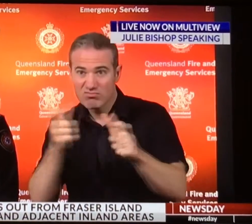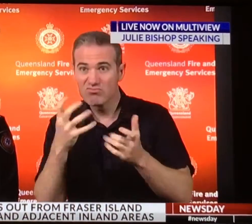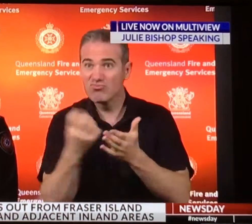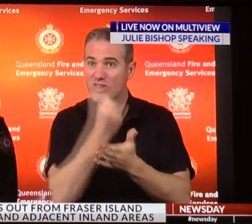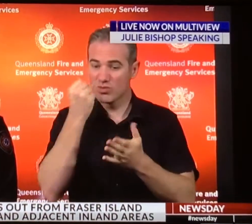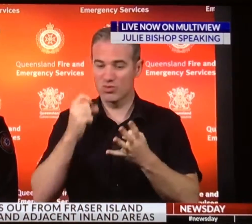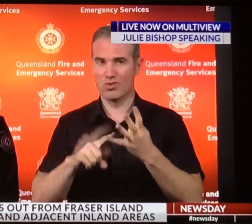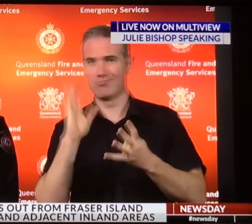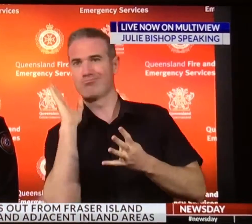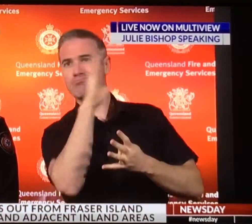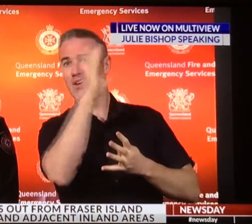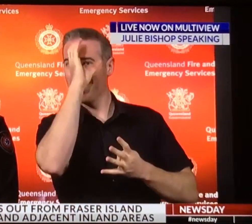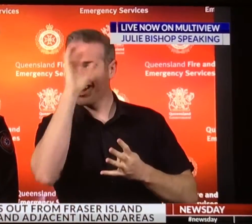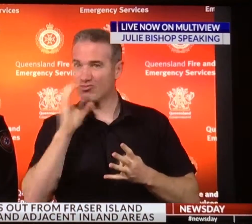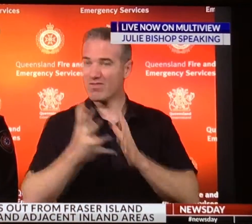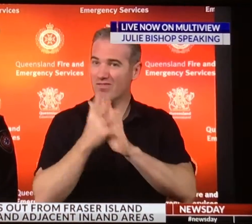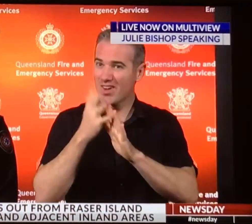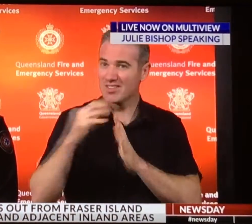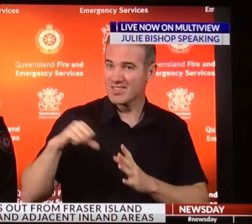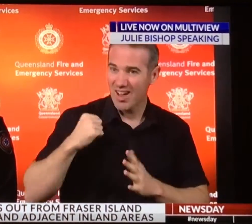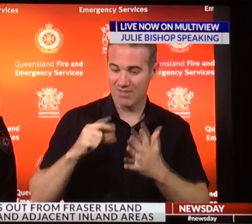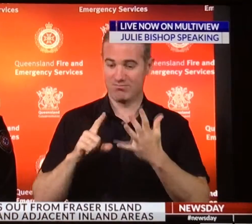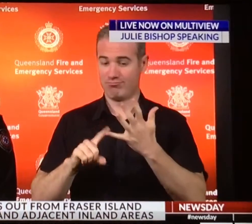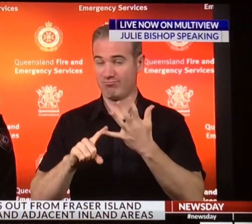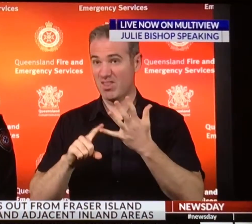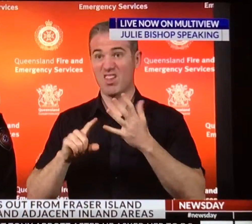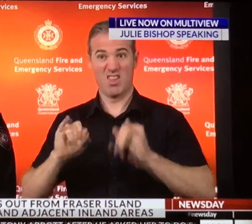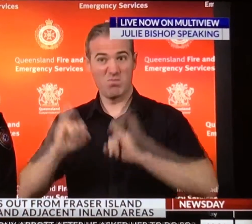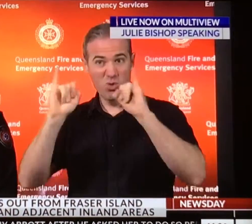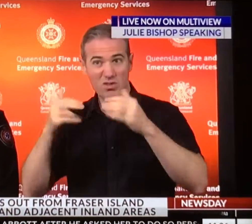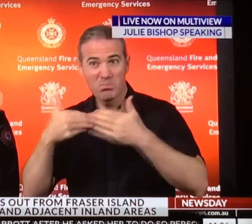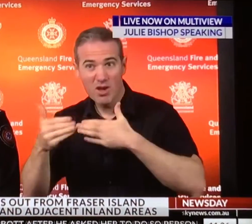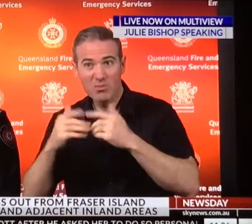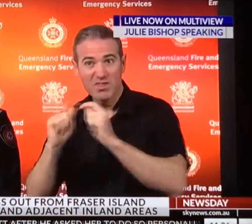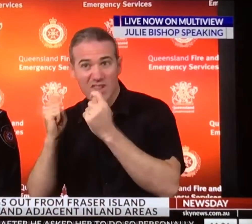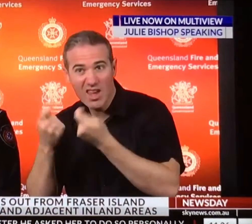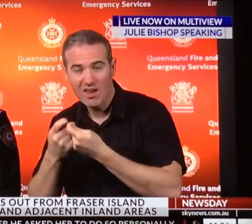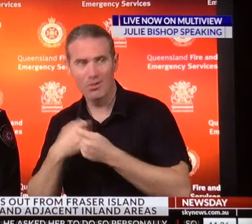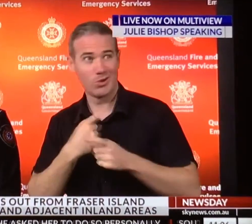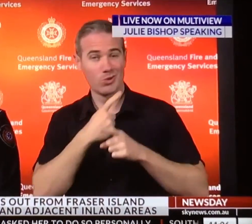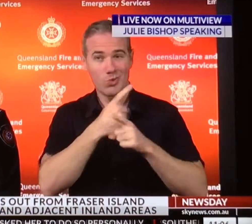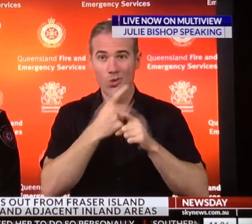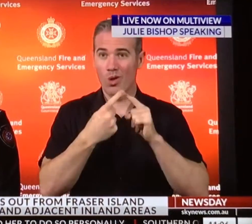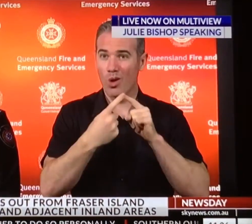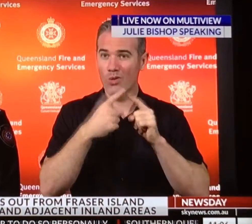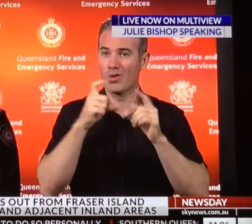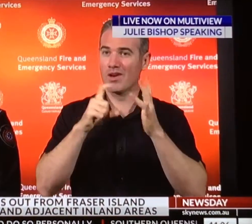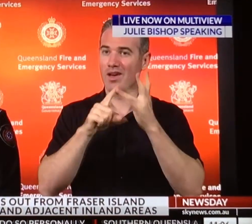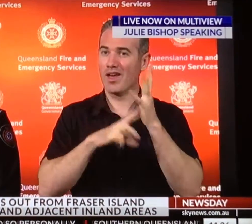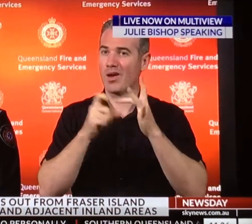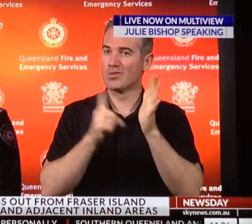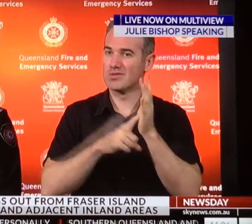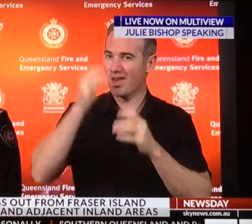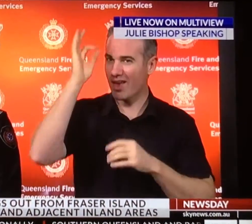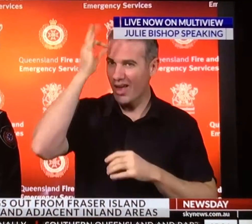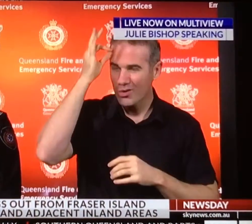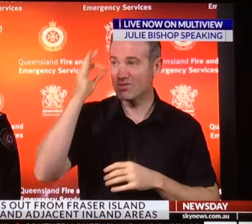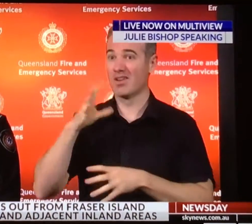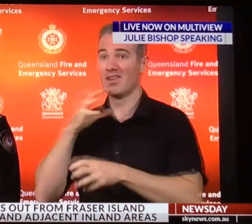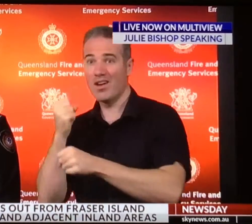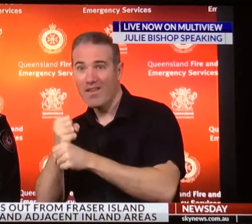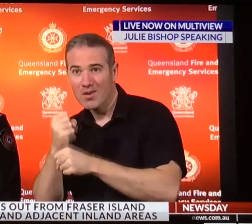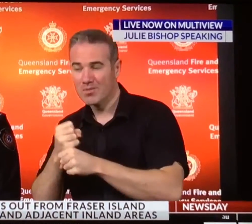and also emergency management. So everyone is prepared. We're talking with councils, with local governments, with other agencies, hand in hand with Queensland